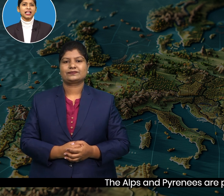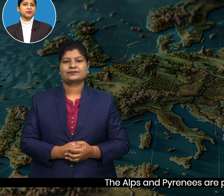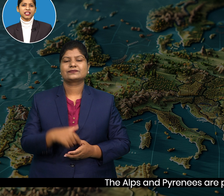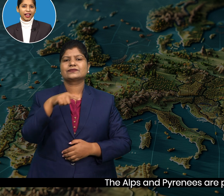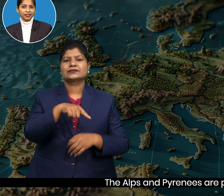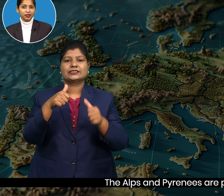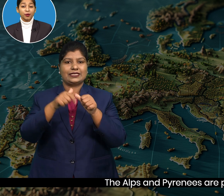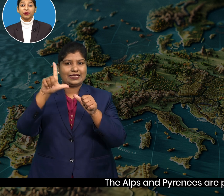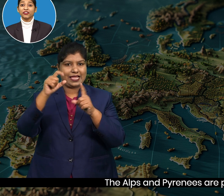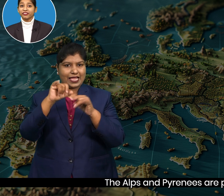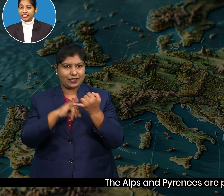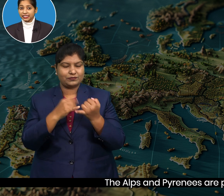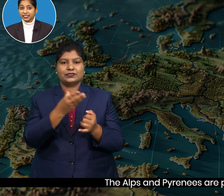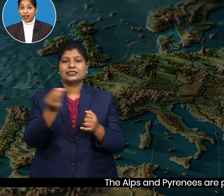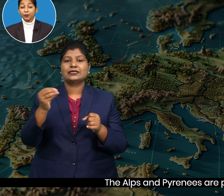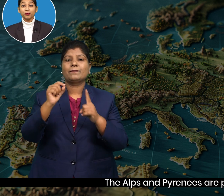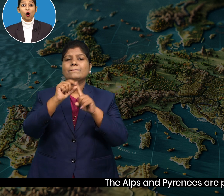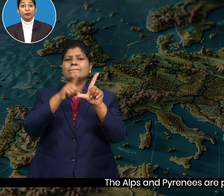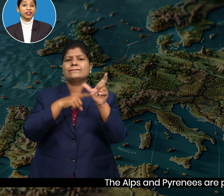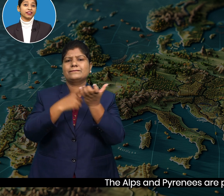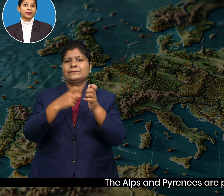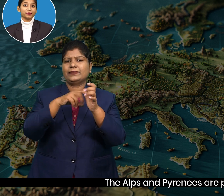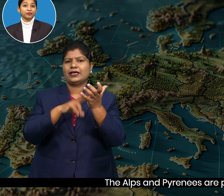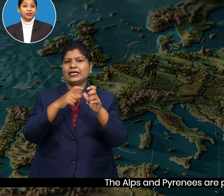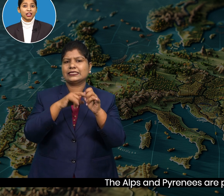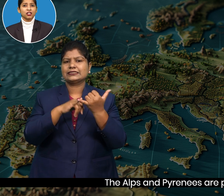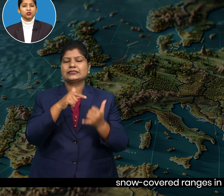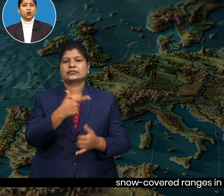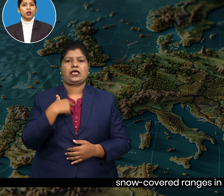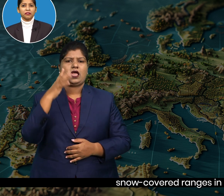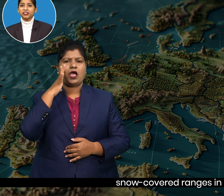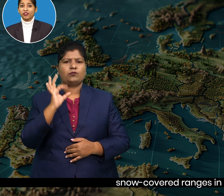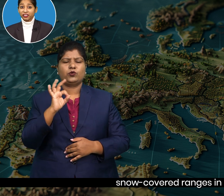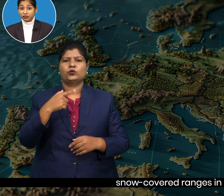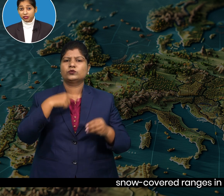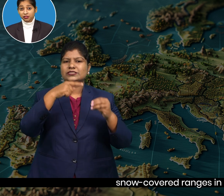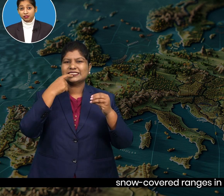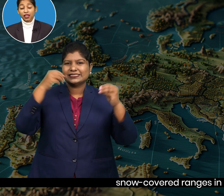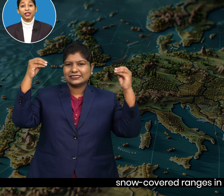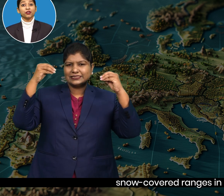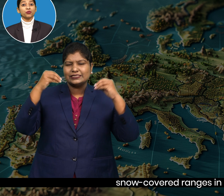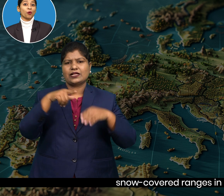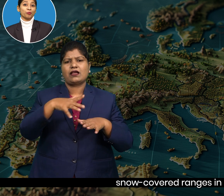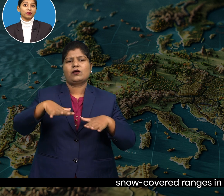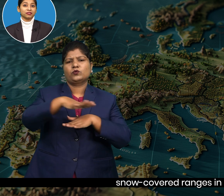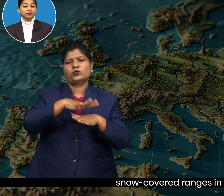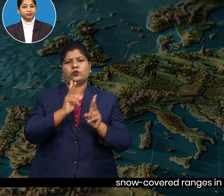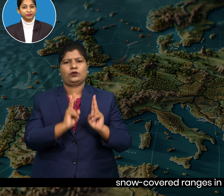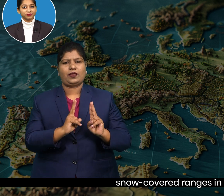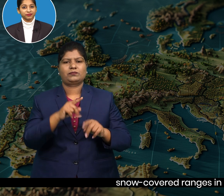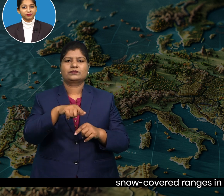The Alps and Pyrenees are prominent snow-covered ranges in Europe.